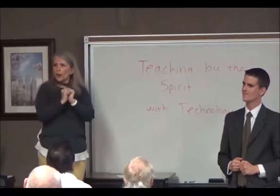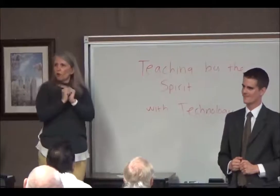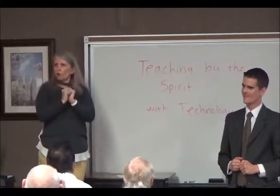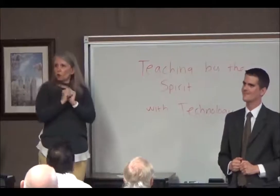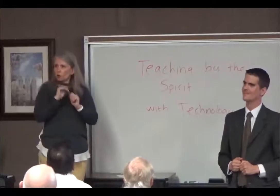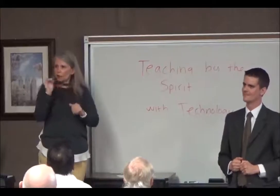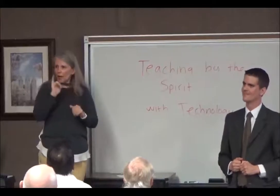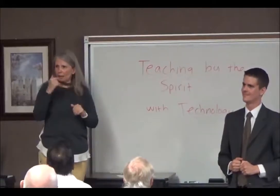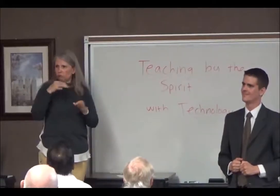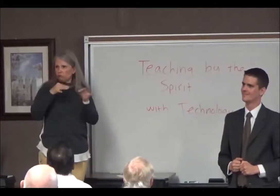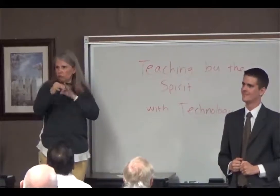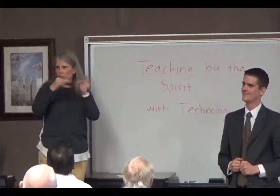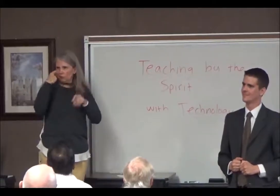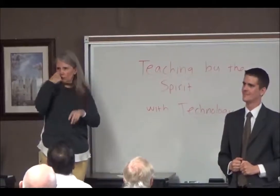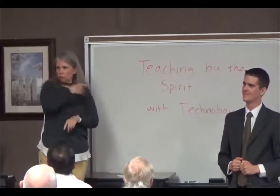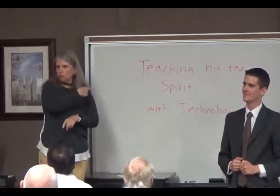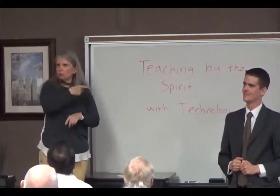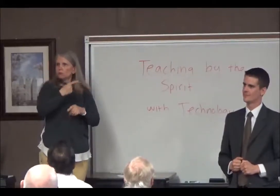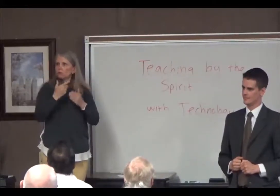share together. Like you said before,